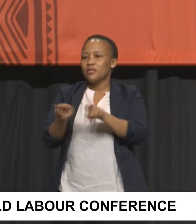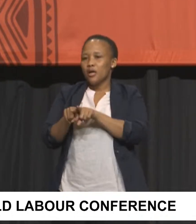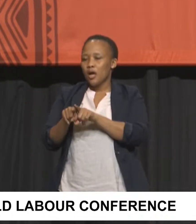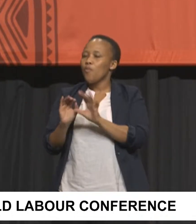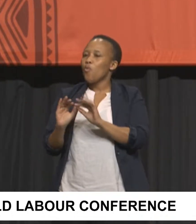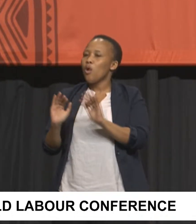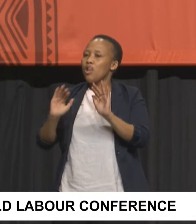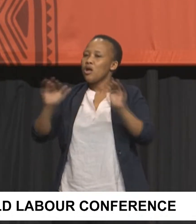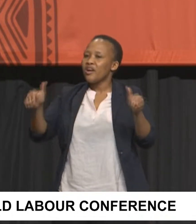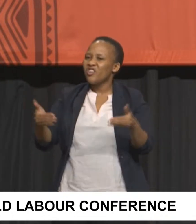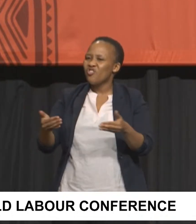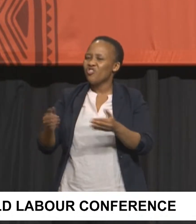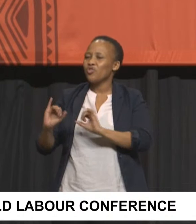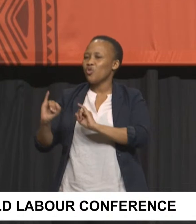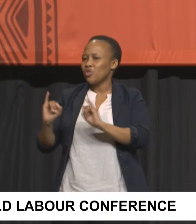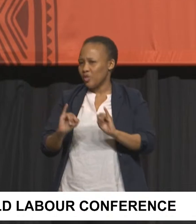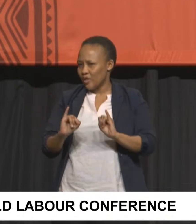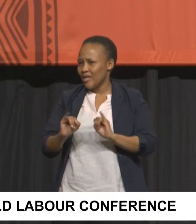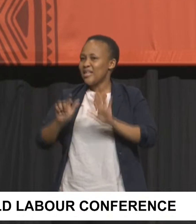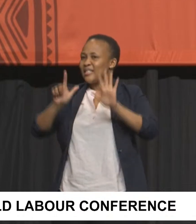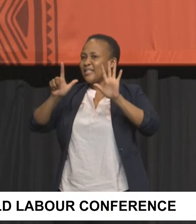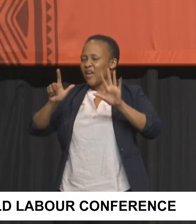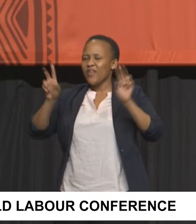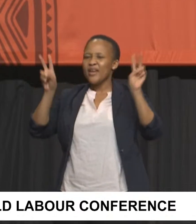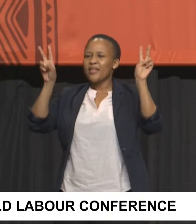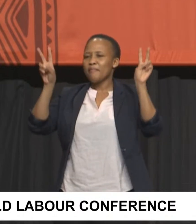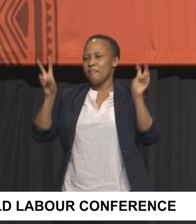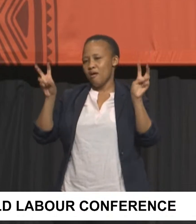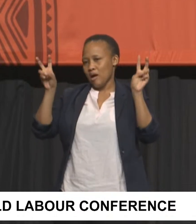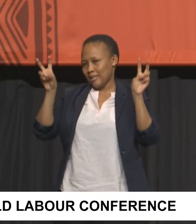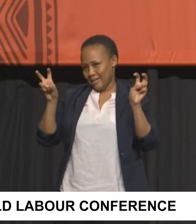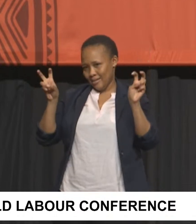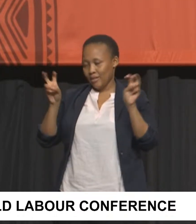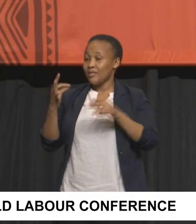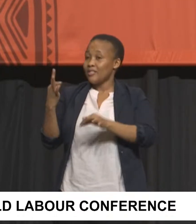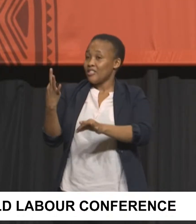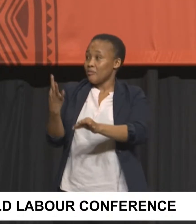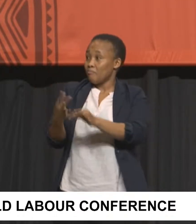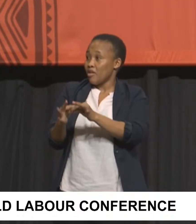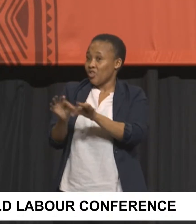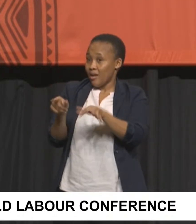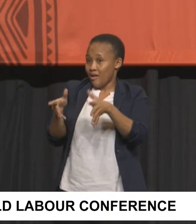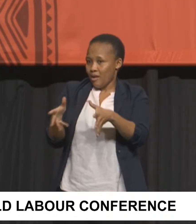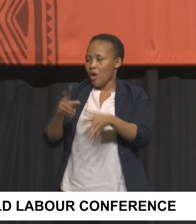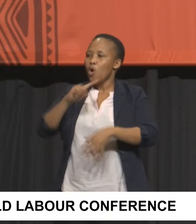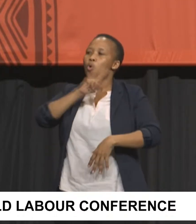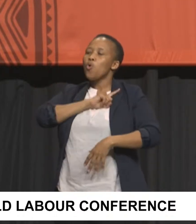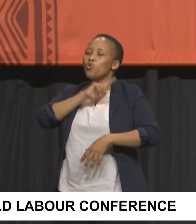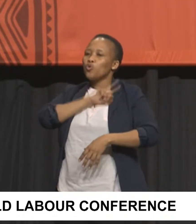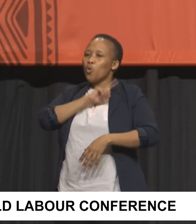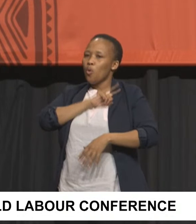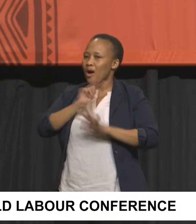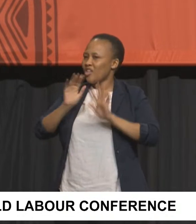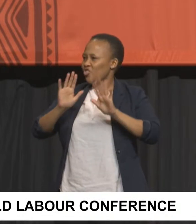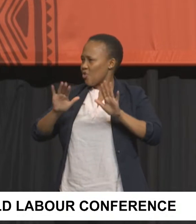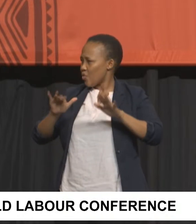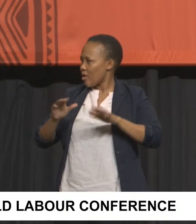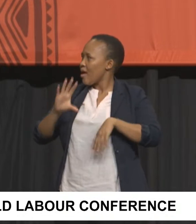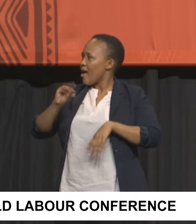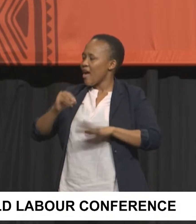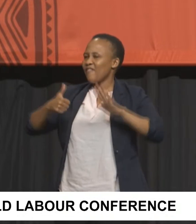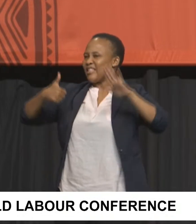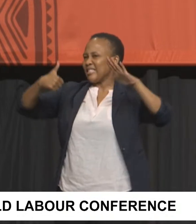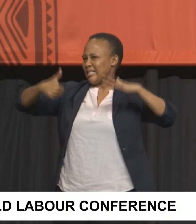the 7 thematic, in this particular case, because the child delegates were dealing with 6, the 6